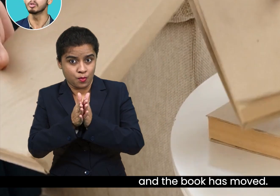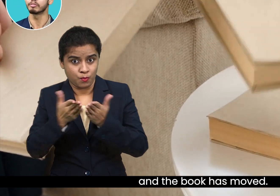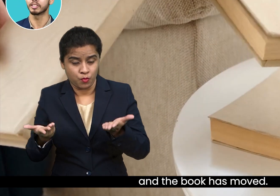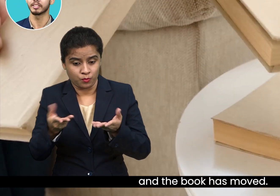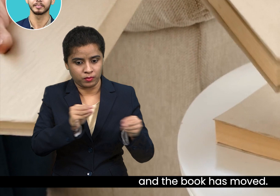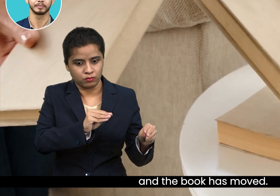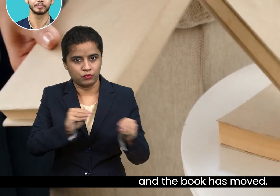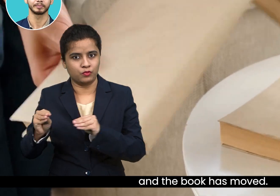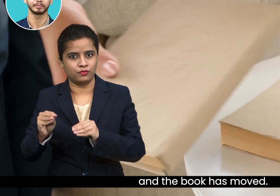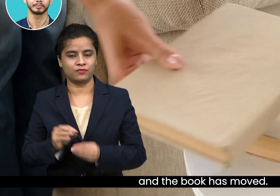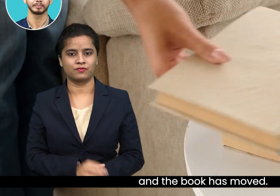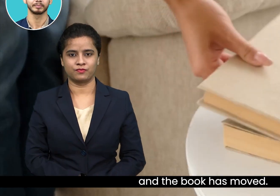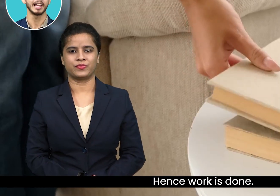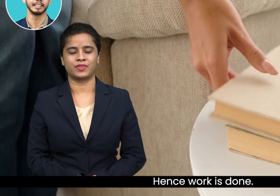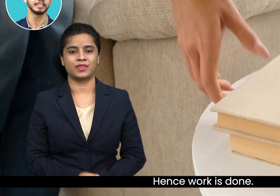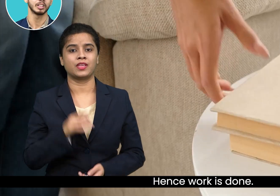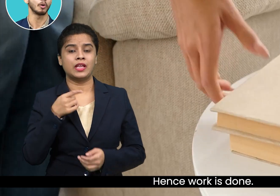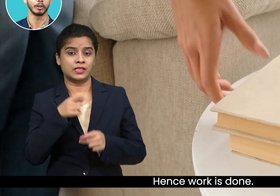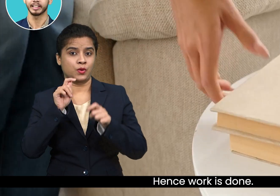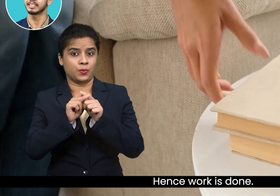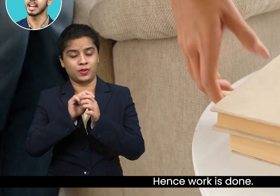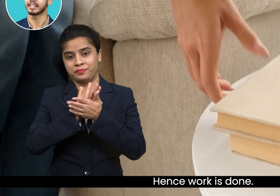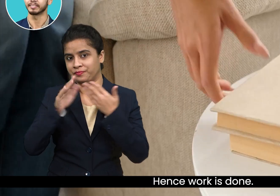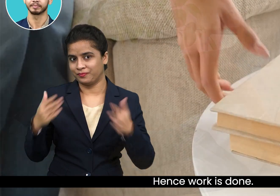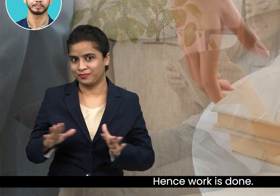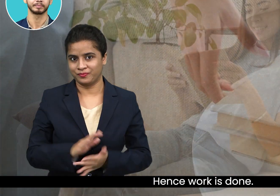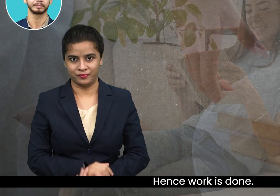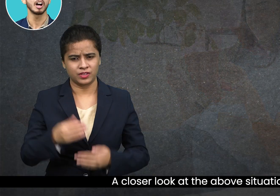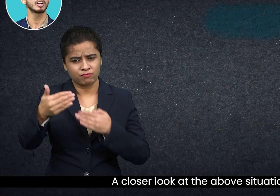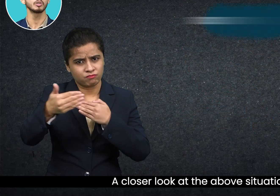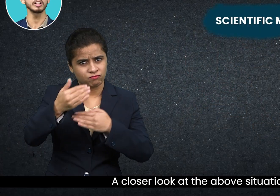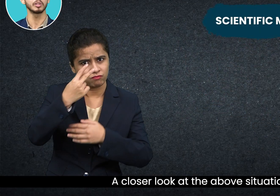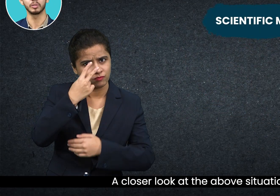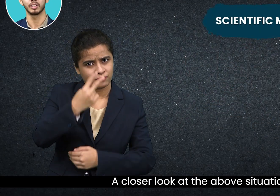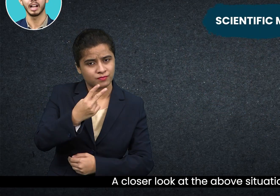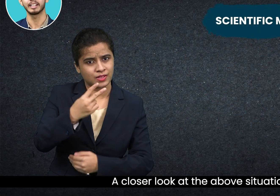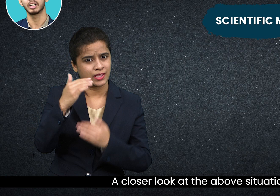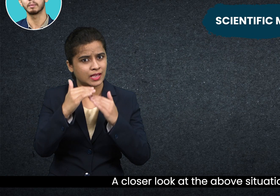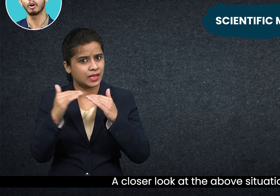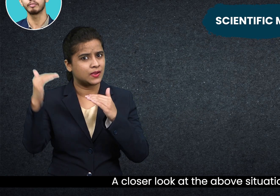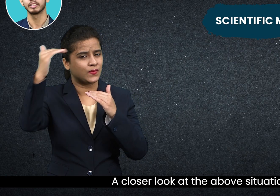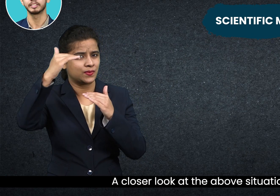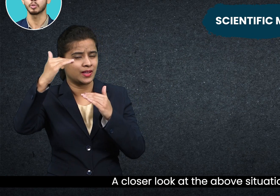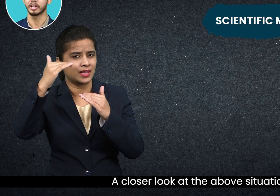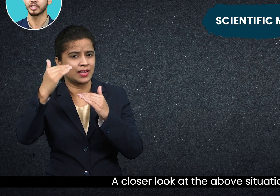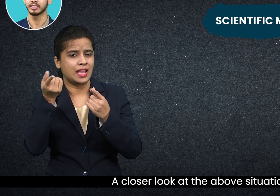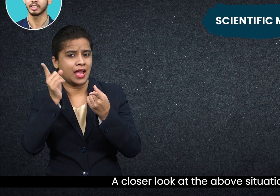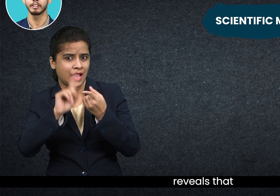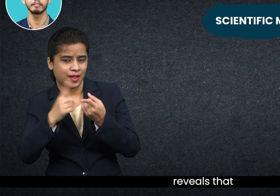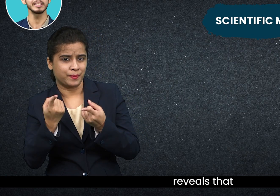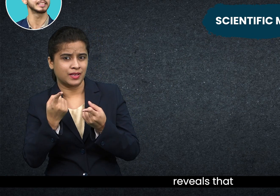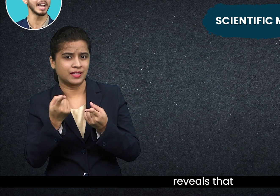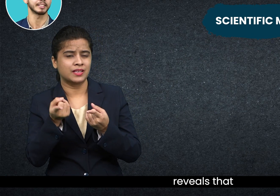has moved. Hence, work is done. A closer look at the above